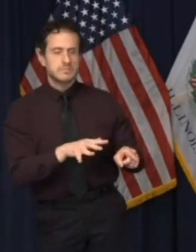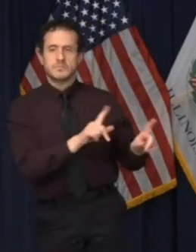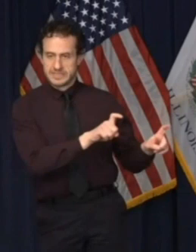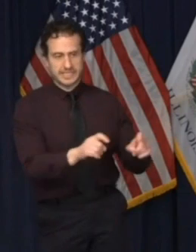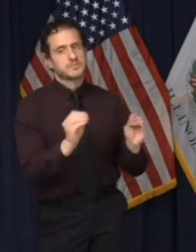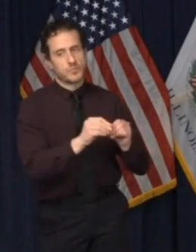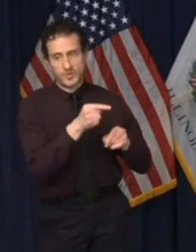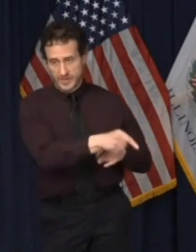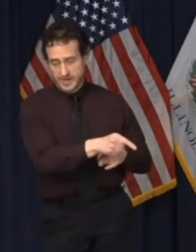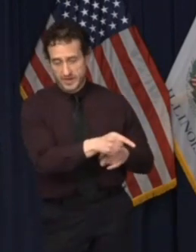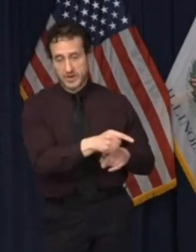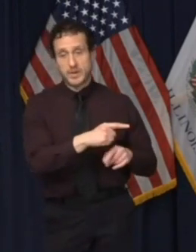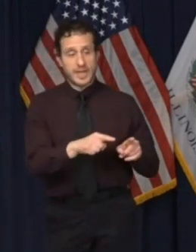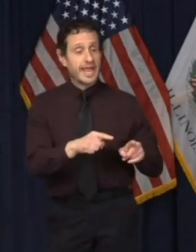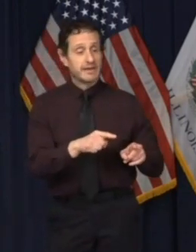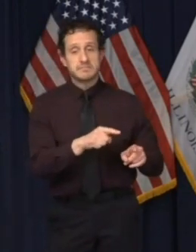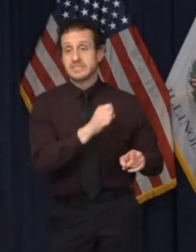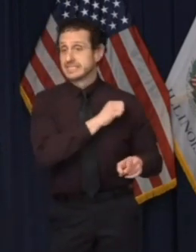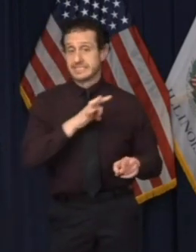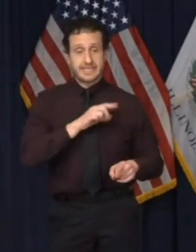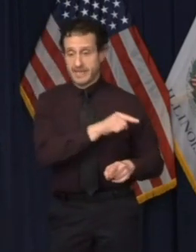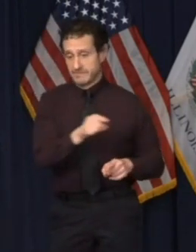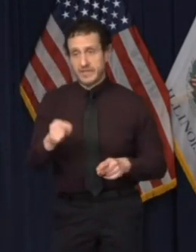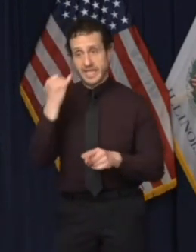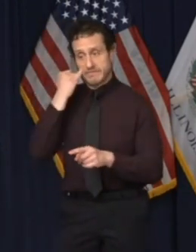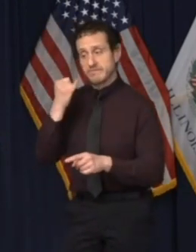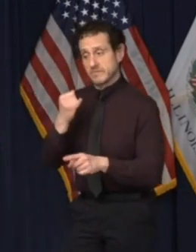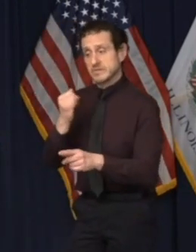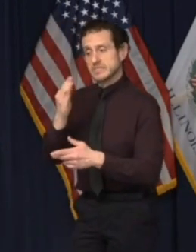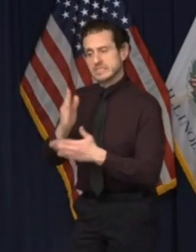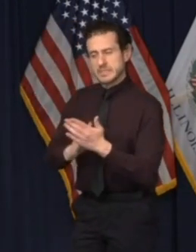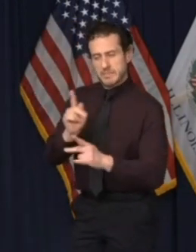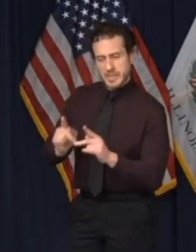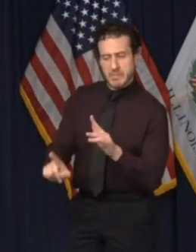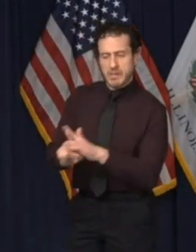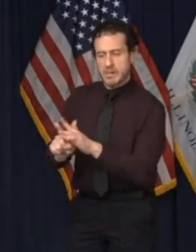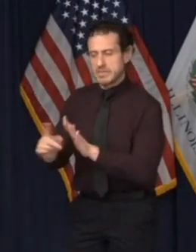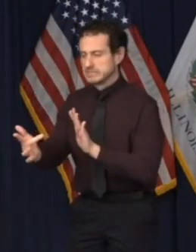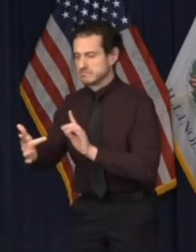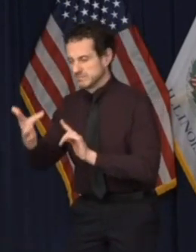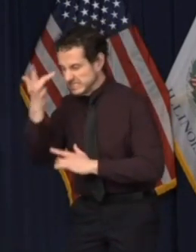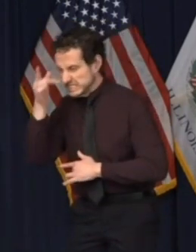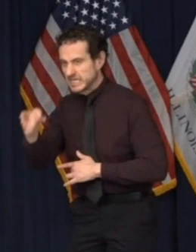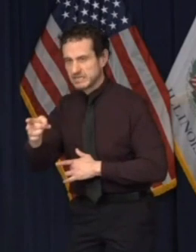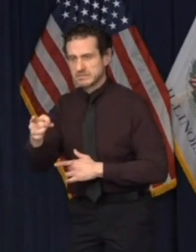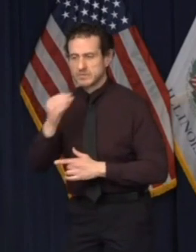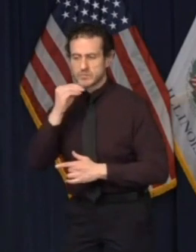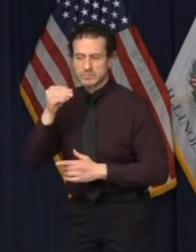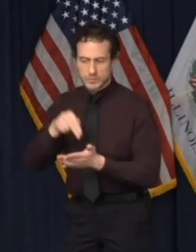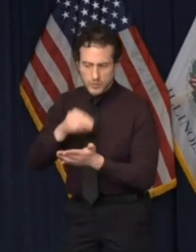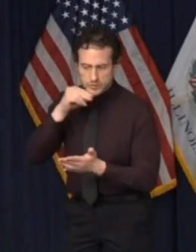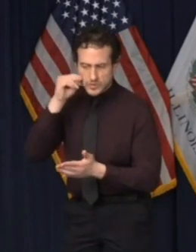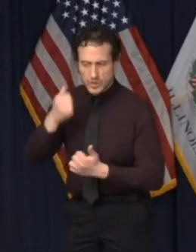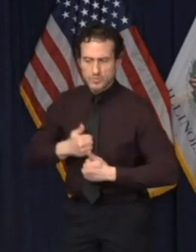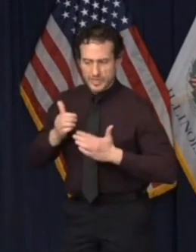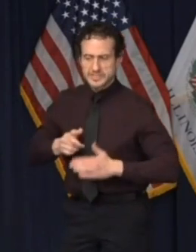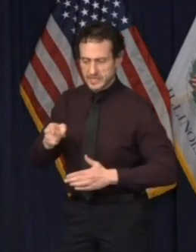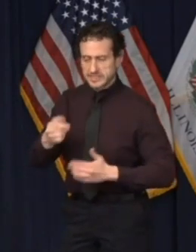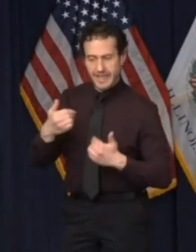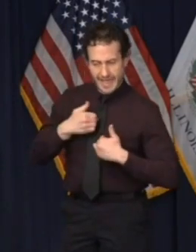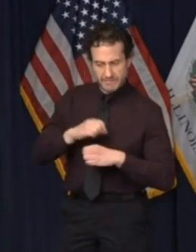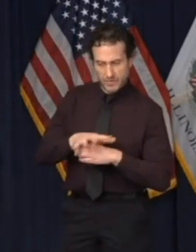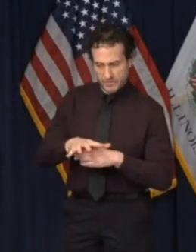testing for all staff at facilities with known cases. I thank Governor Pritzker for making the care of long-term